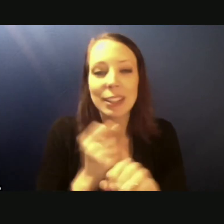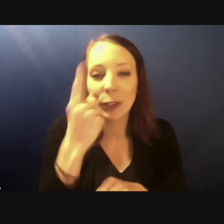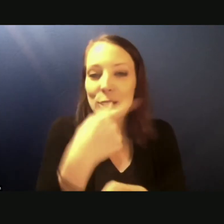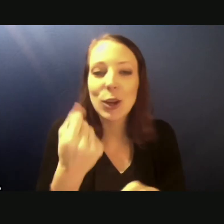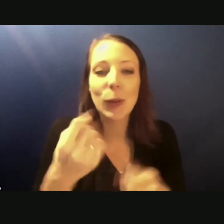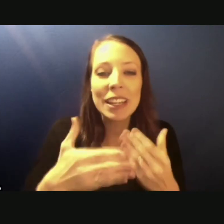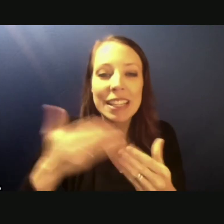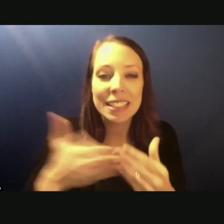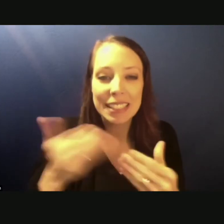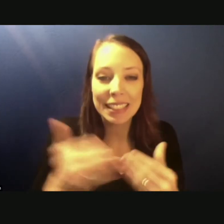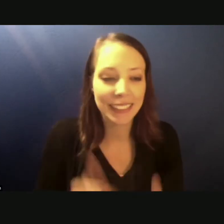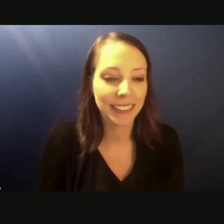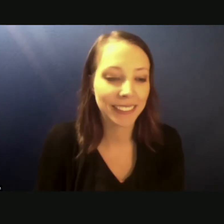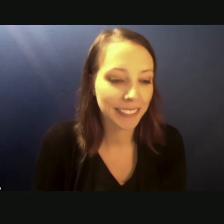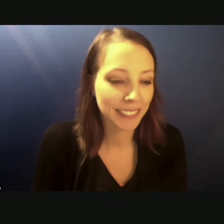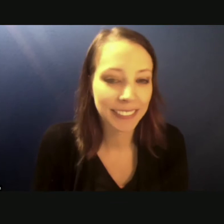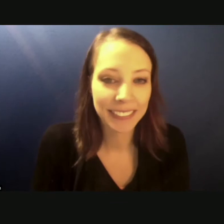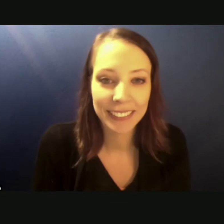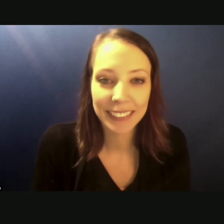Makes it look so easy.